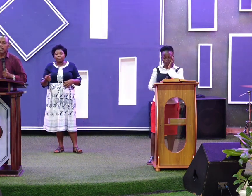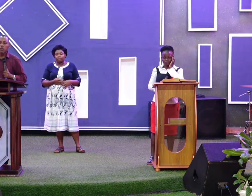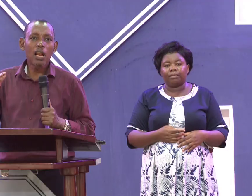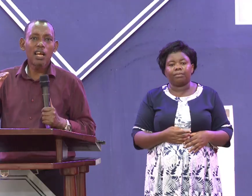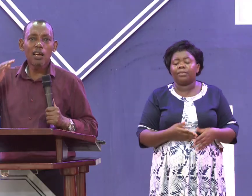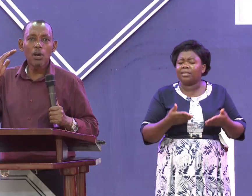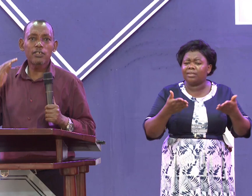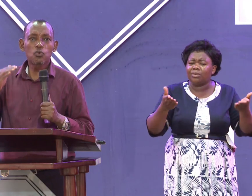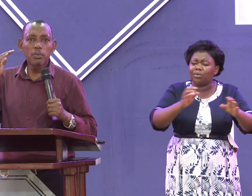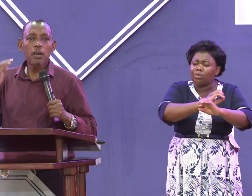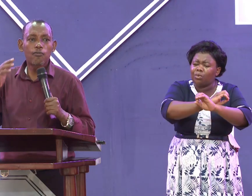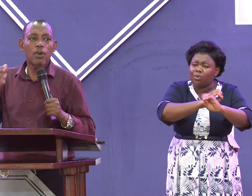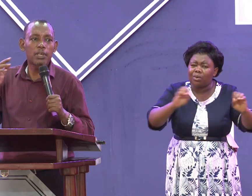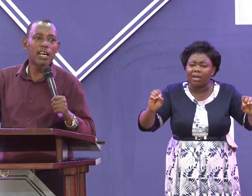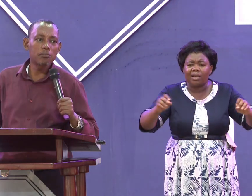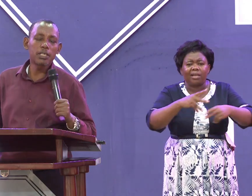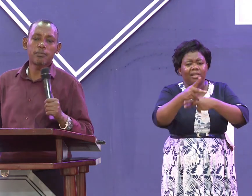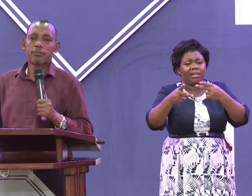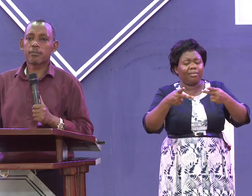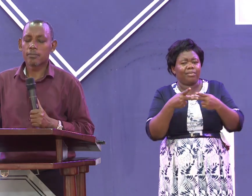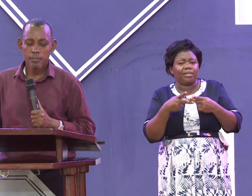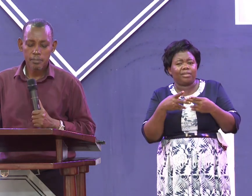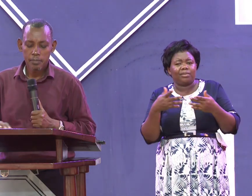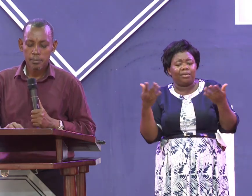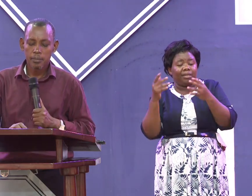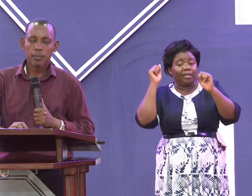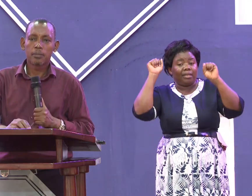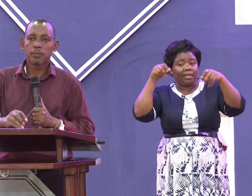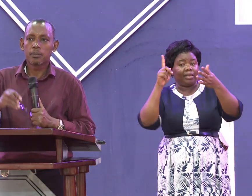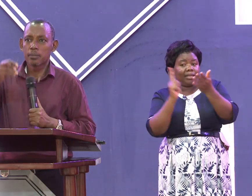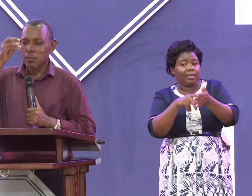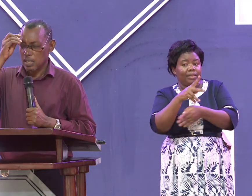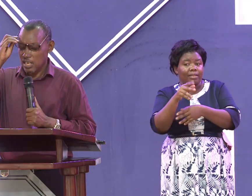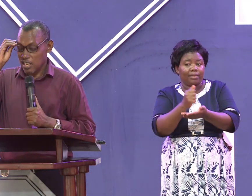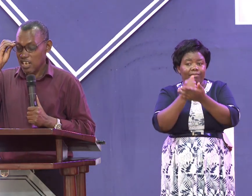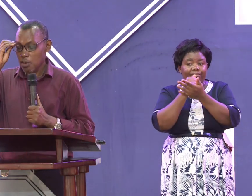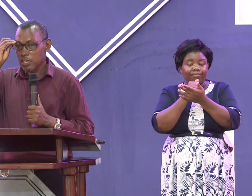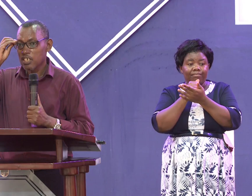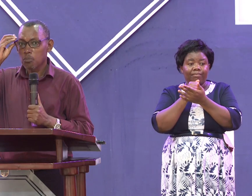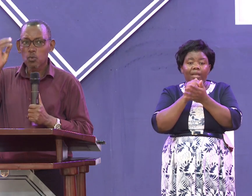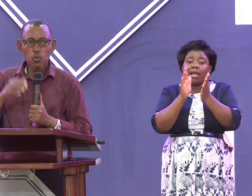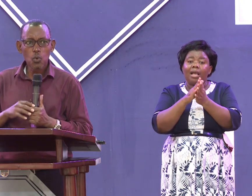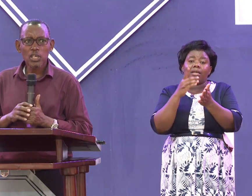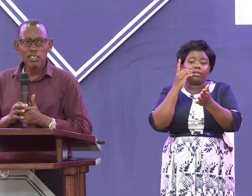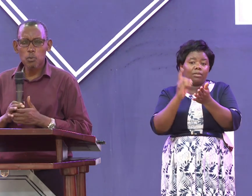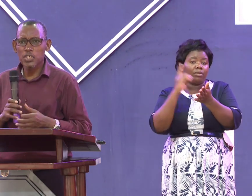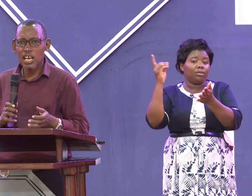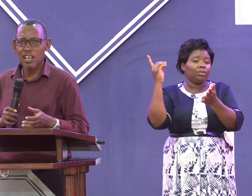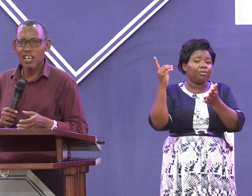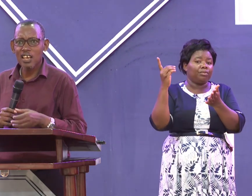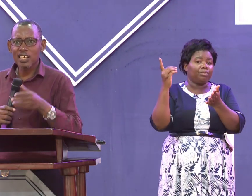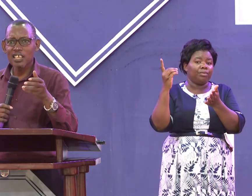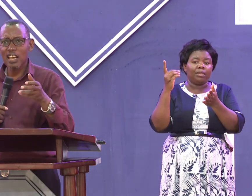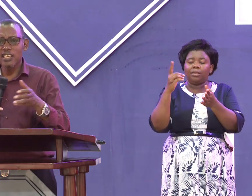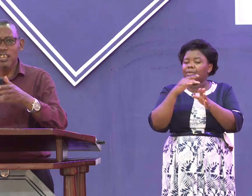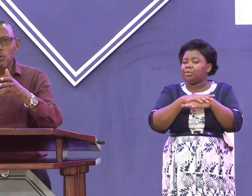saved. Teri walala wasubira kuva buyambi. He doesn't expect any help from anywhere. Era Dawudi ye muntu gotajja